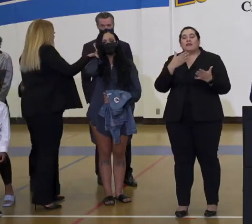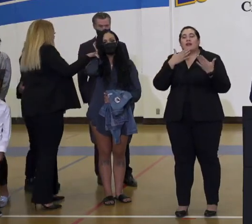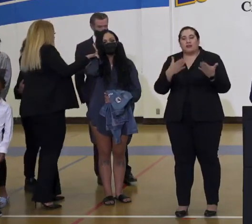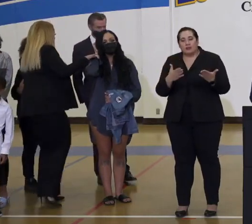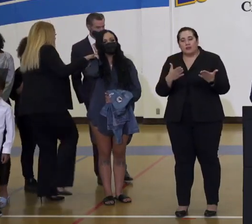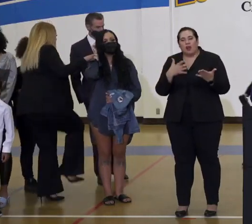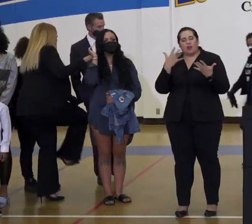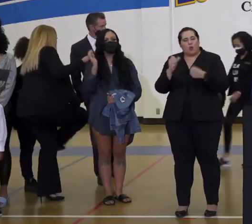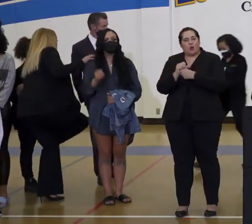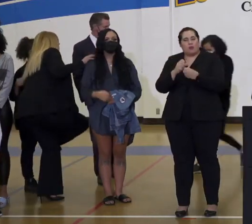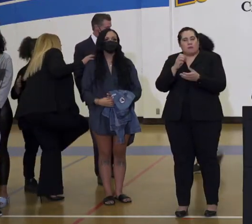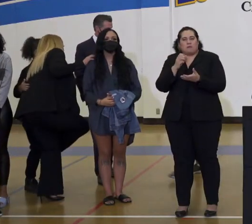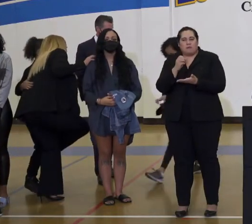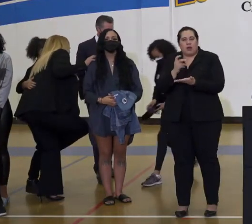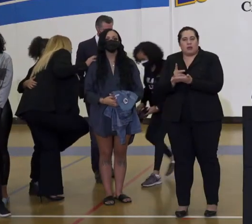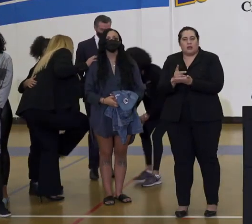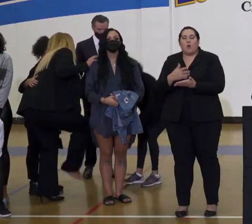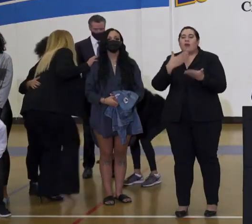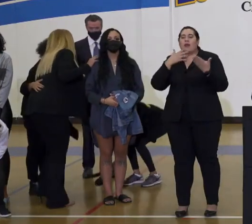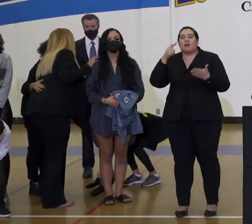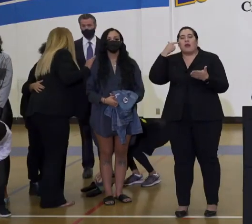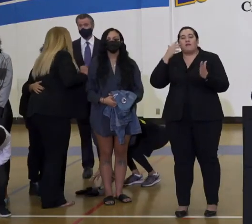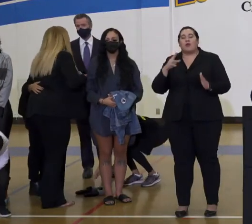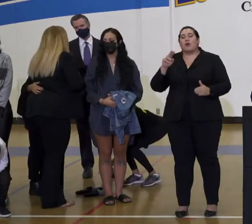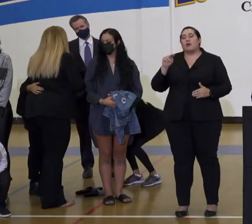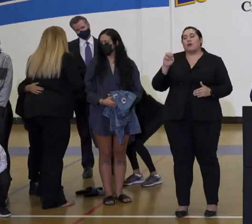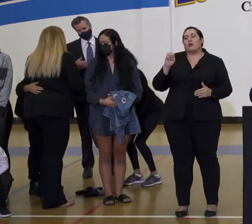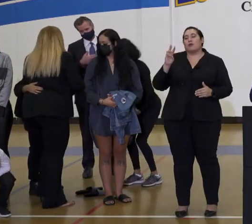them. I also want to thank Governor Newsom again